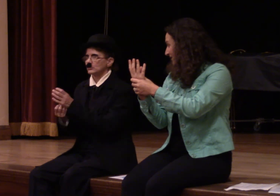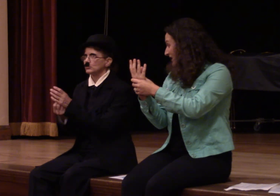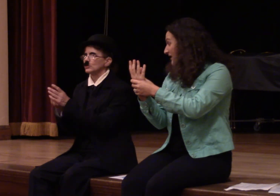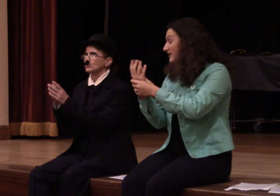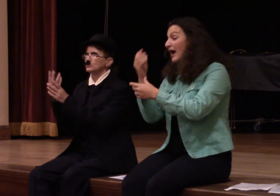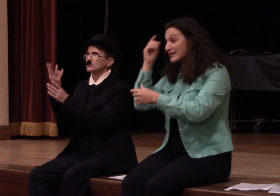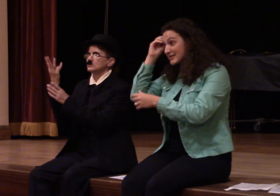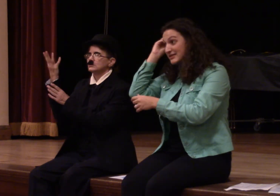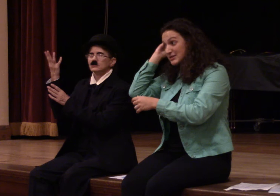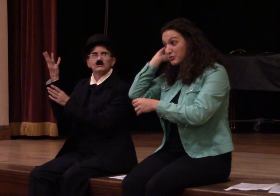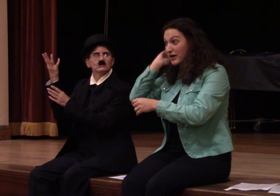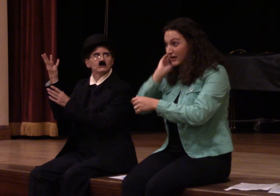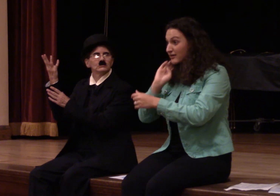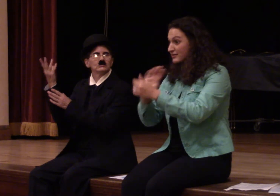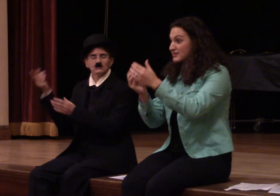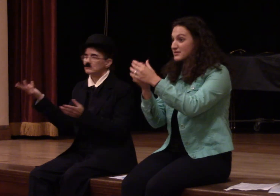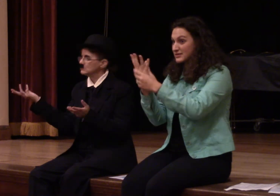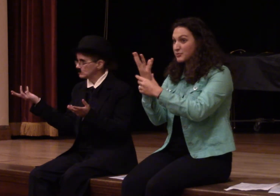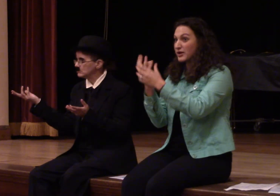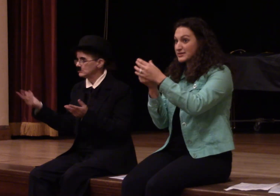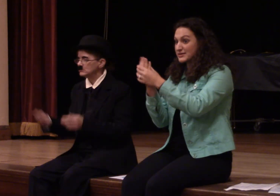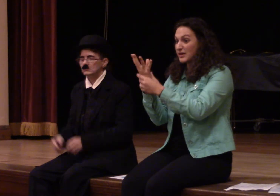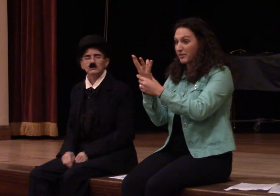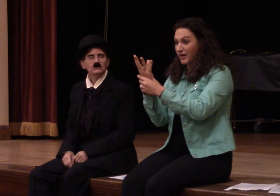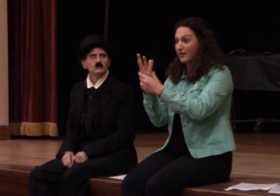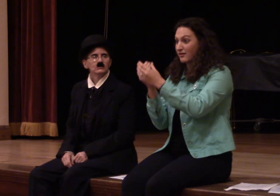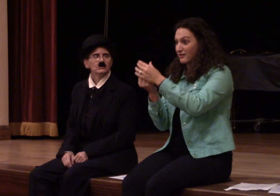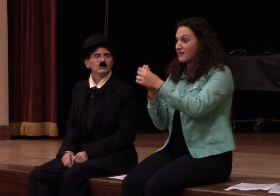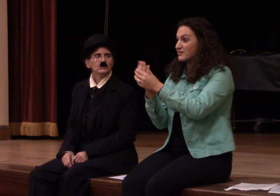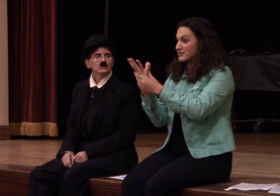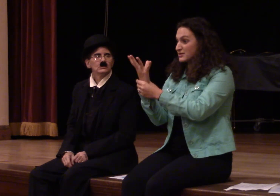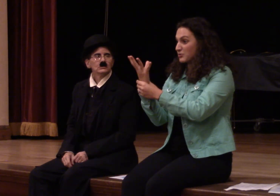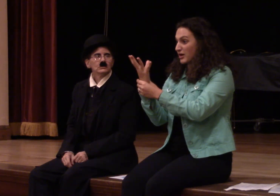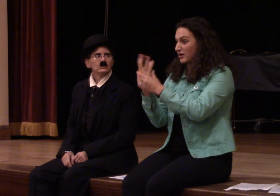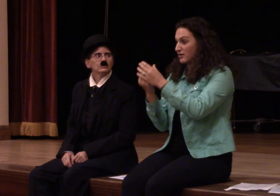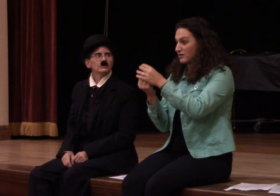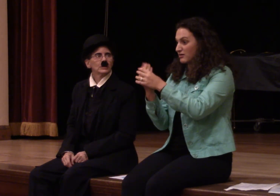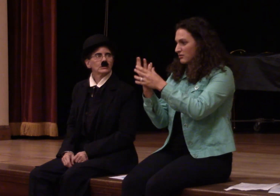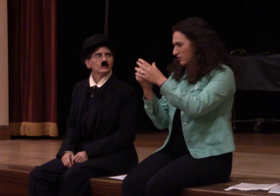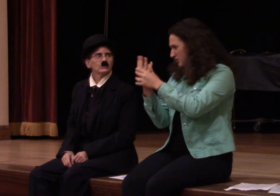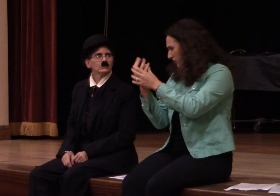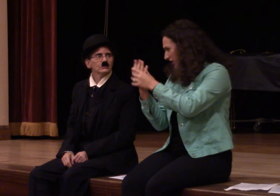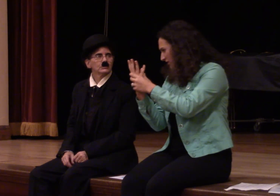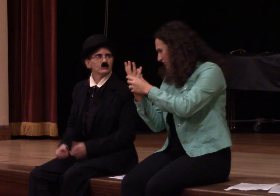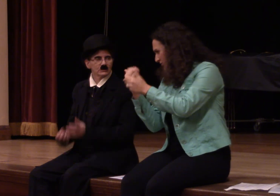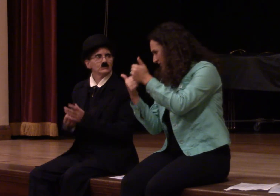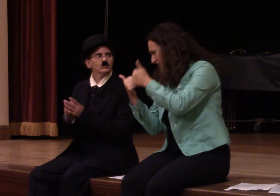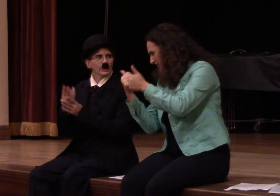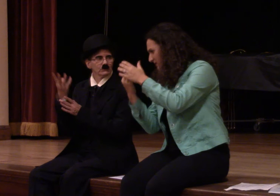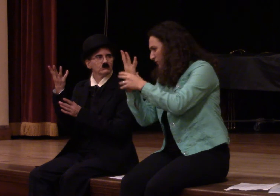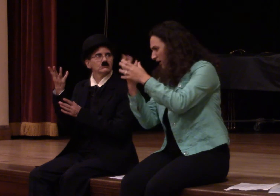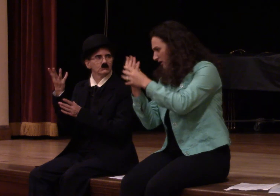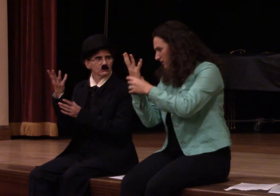grow. Yes, and spring. Spring is the same thing. Spring, or spring. Which one is it? Spring,